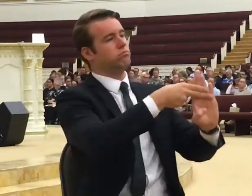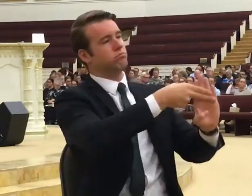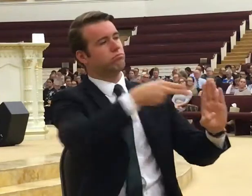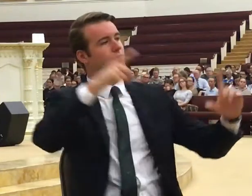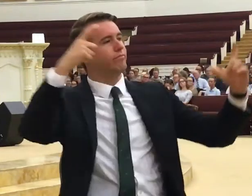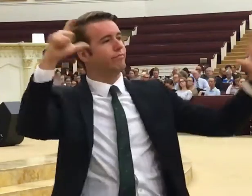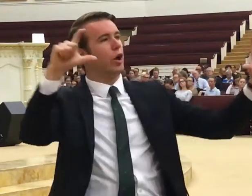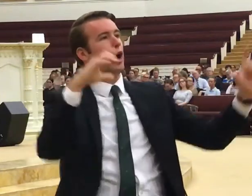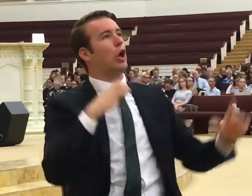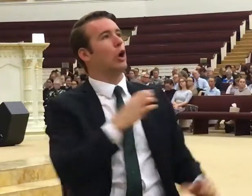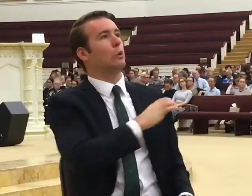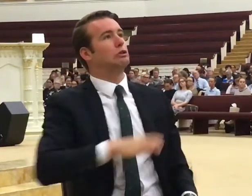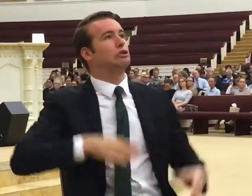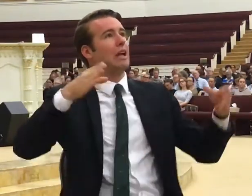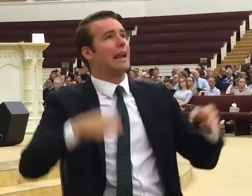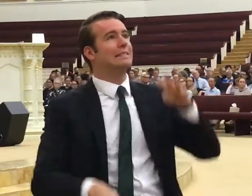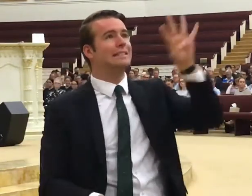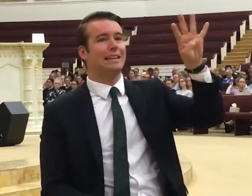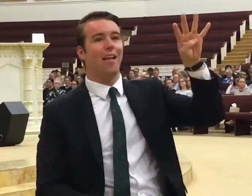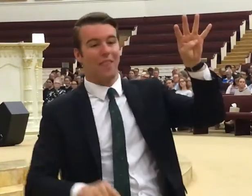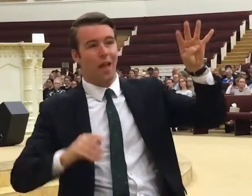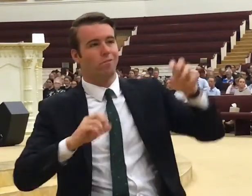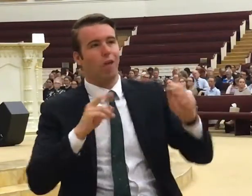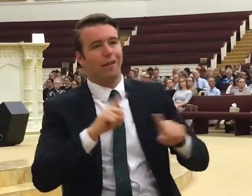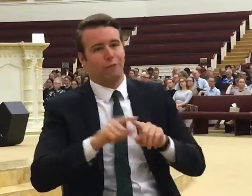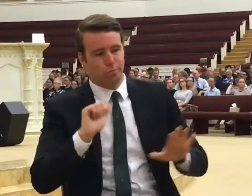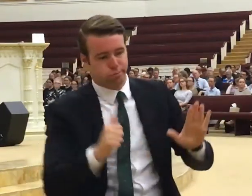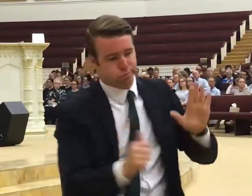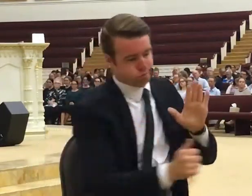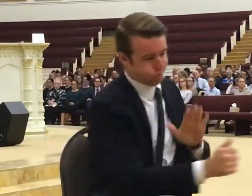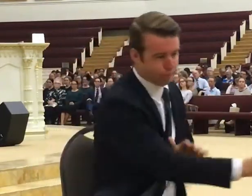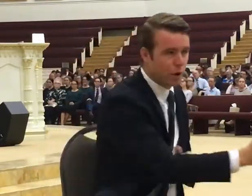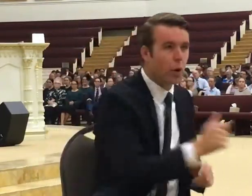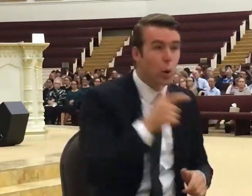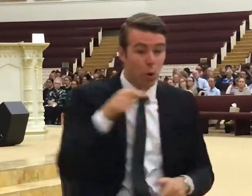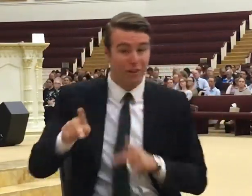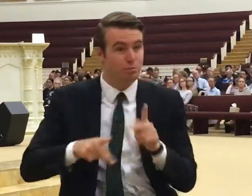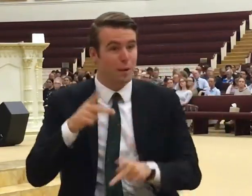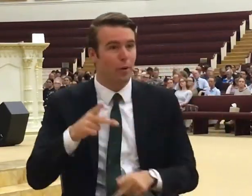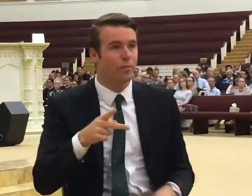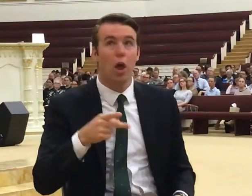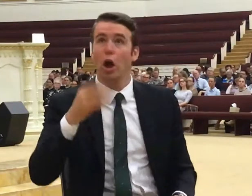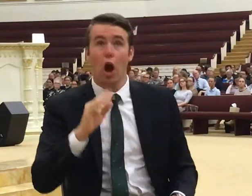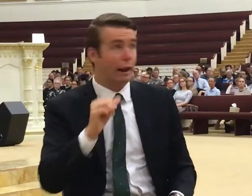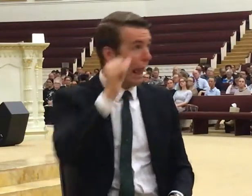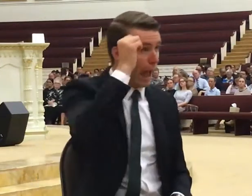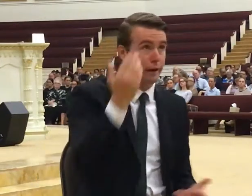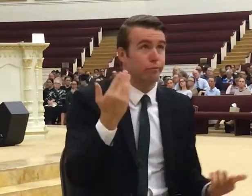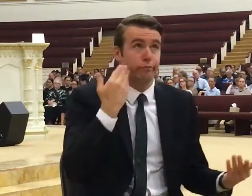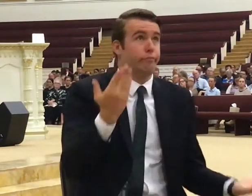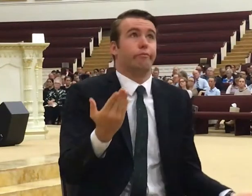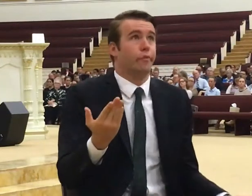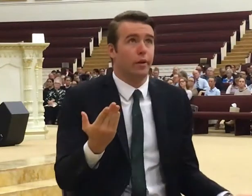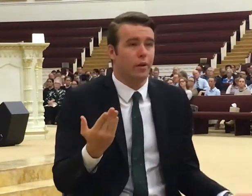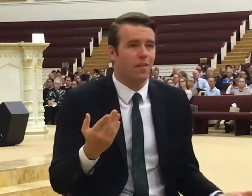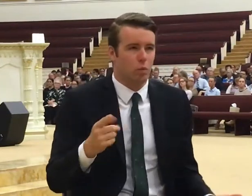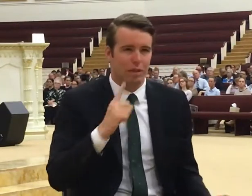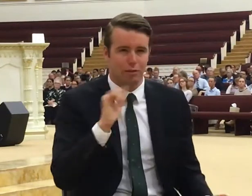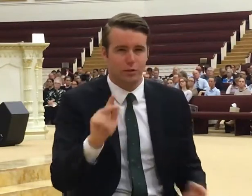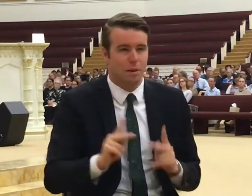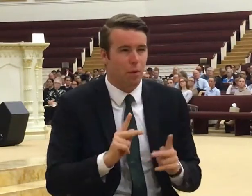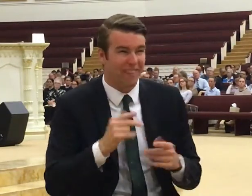Christianity. You have people that don't know God from Adam, but they were born in what is called a Christian family, and